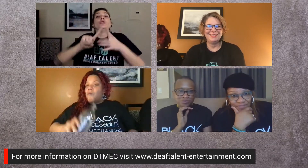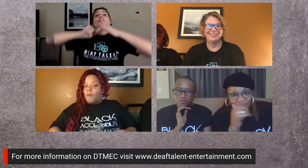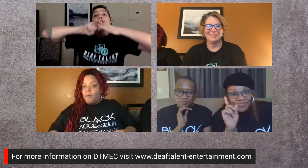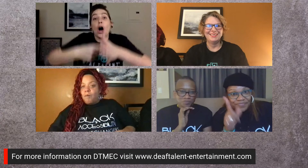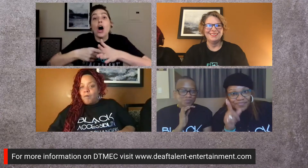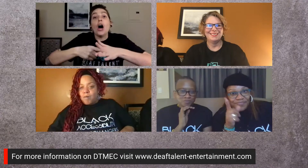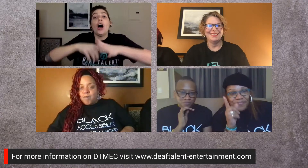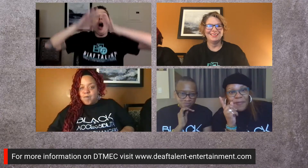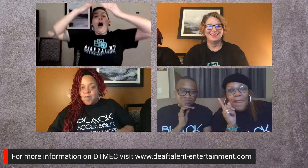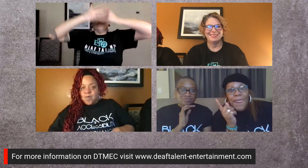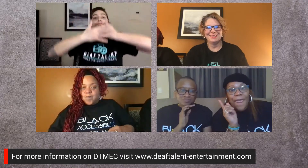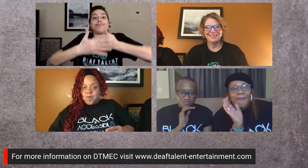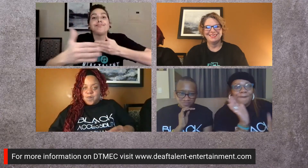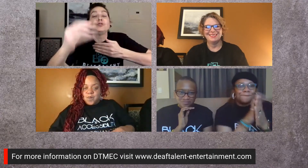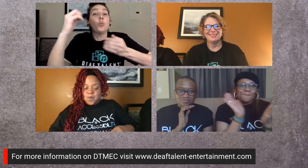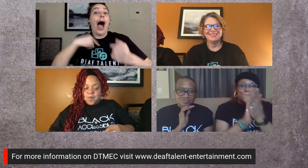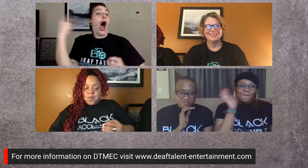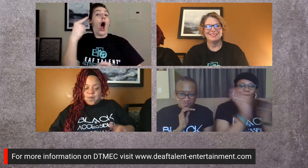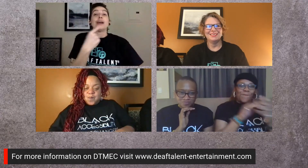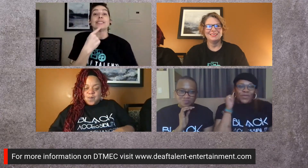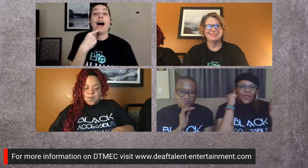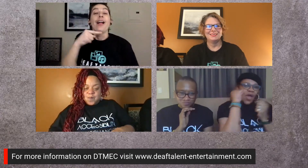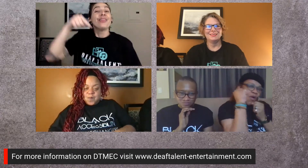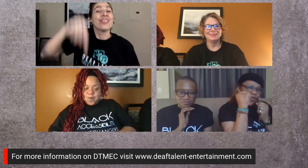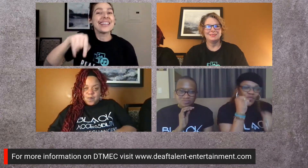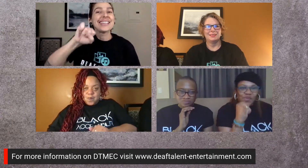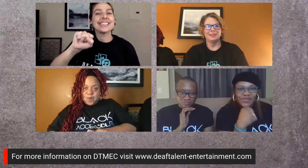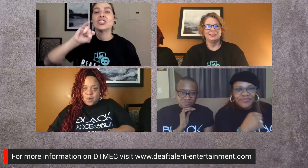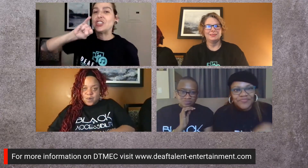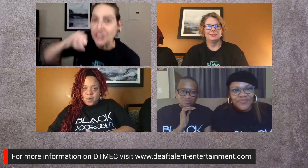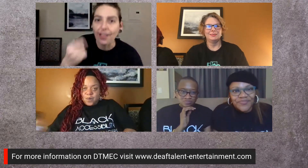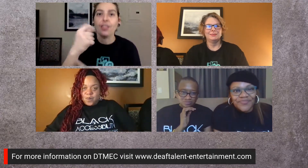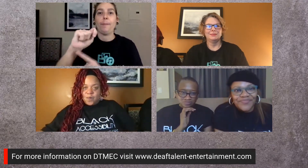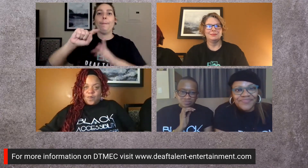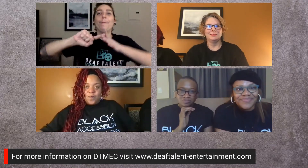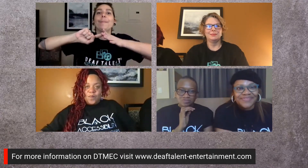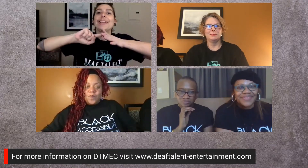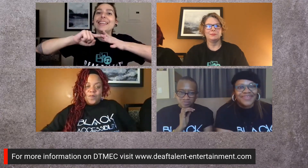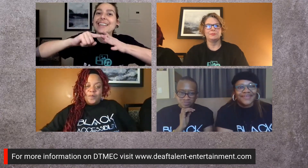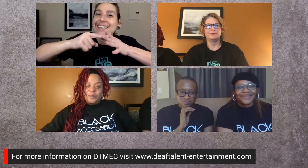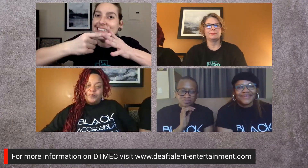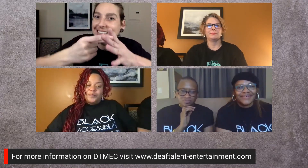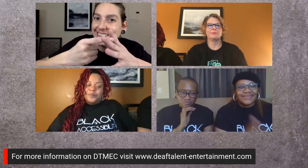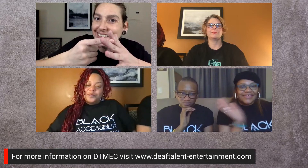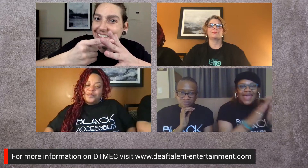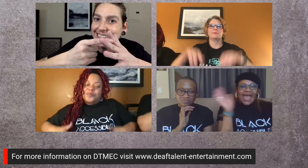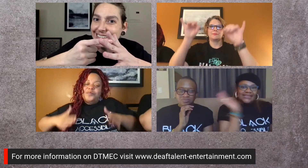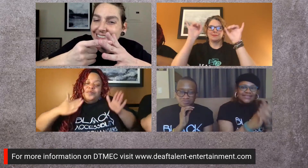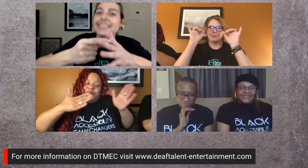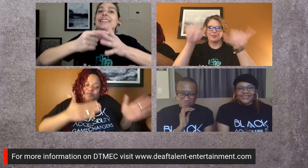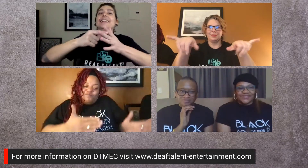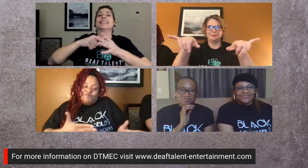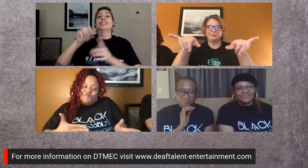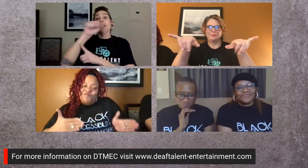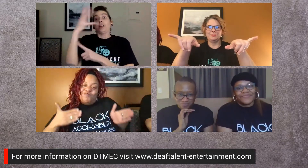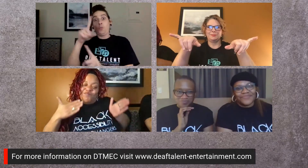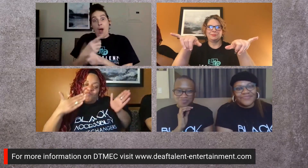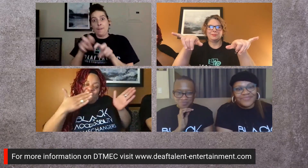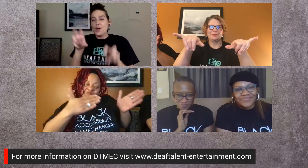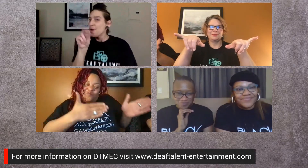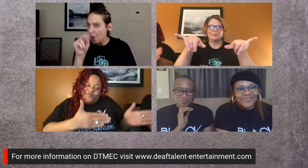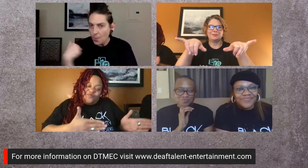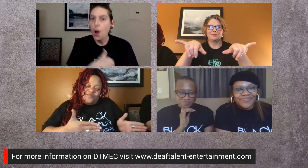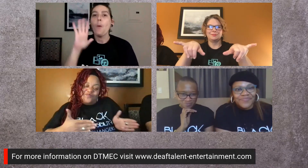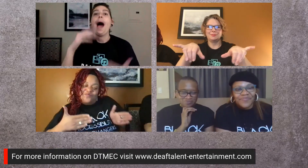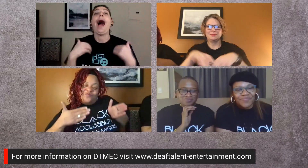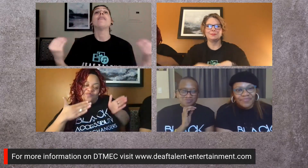that was just the first of many This is just the beginning.